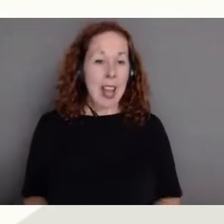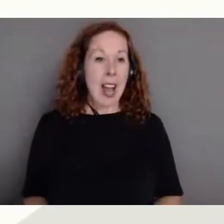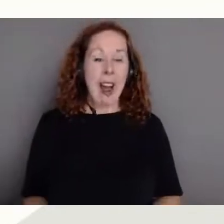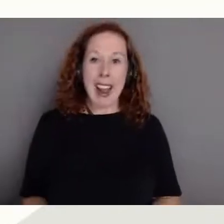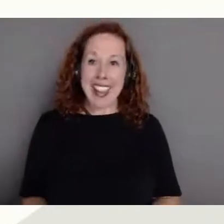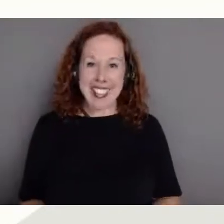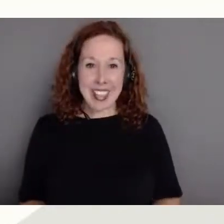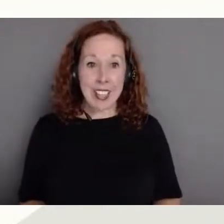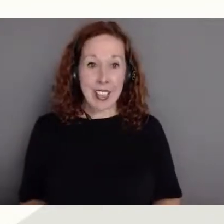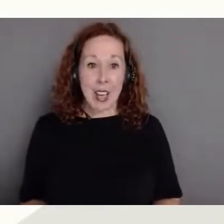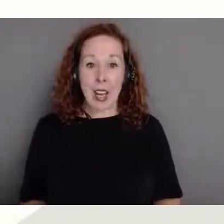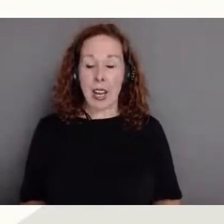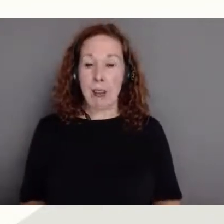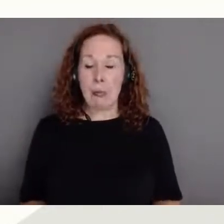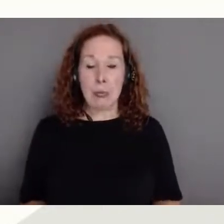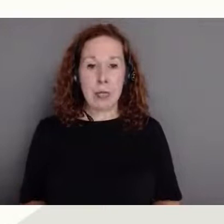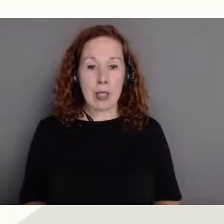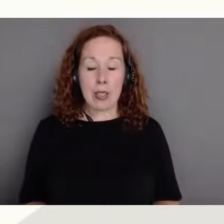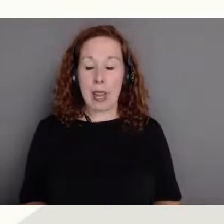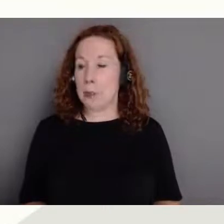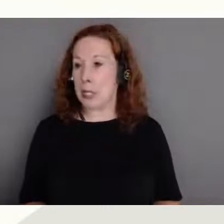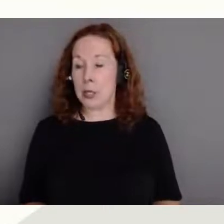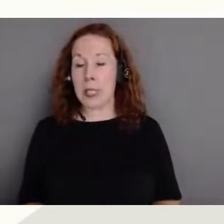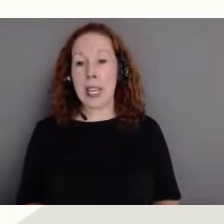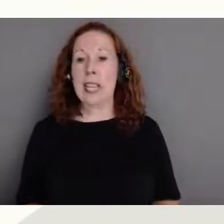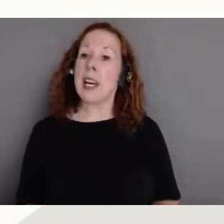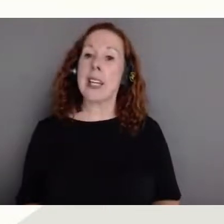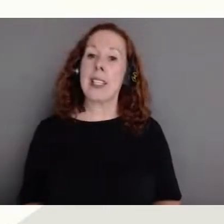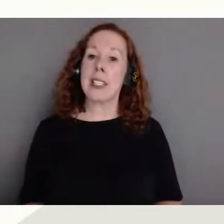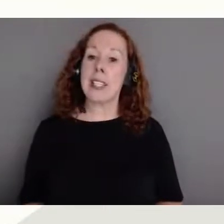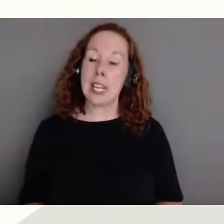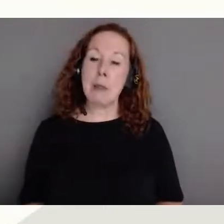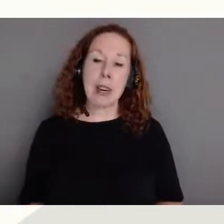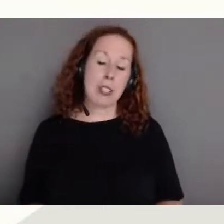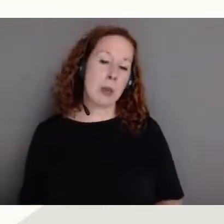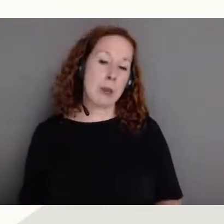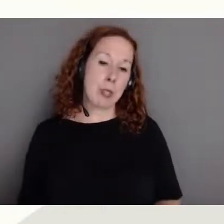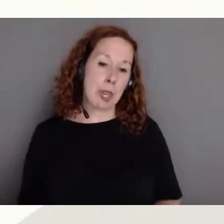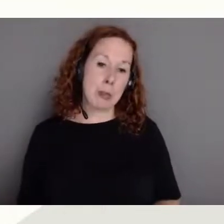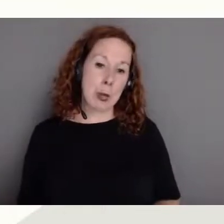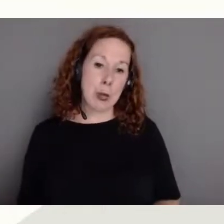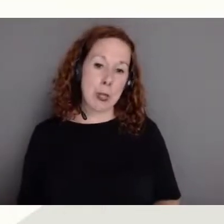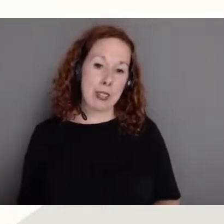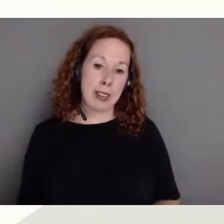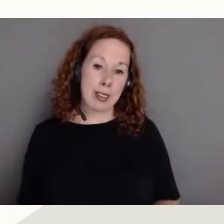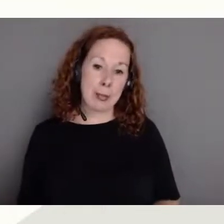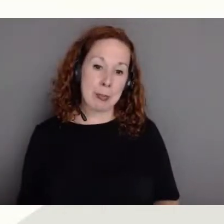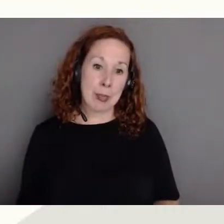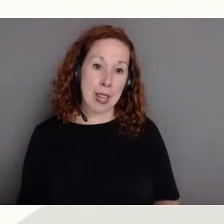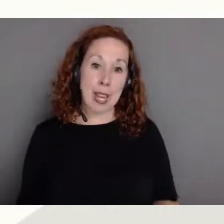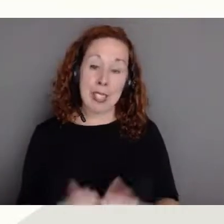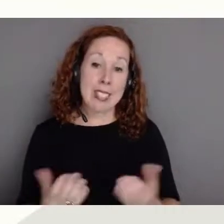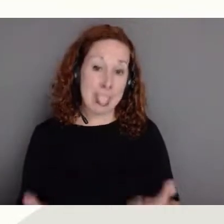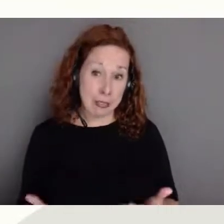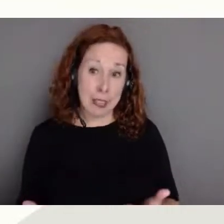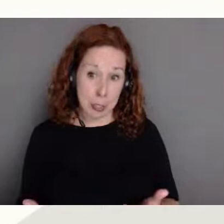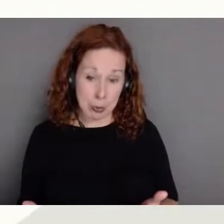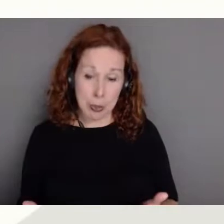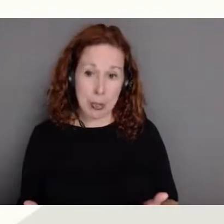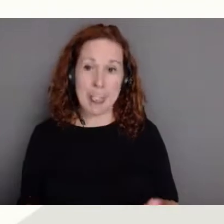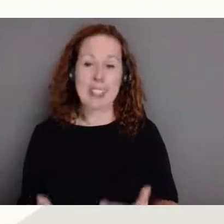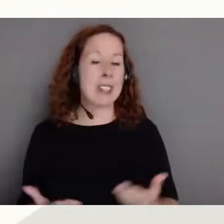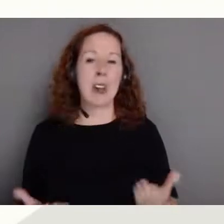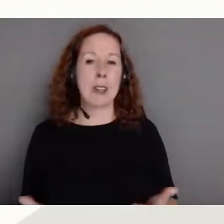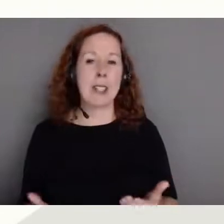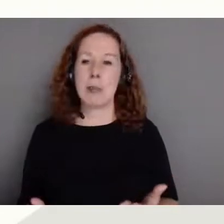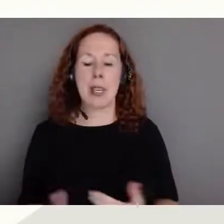Um, Awesome. I think absolutely. And I, getting back to when I was talking about having deaf